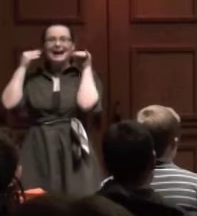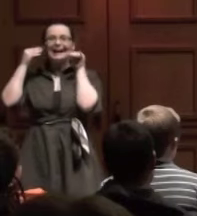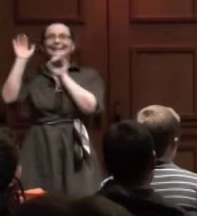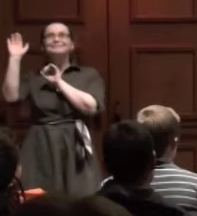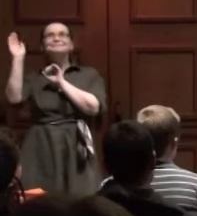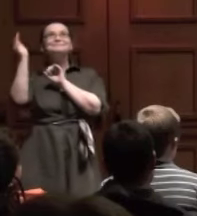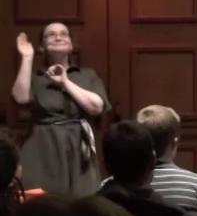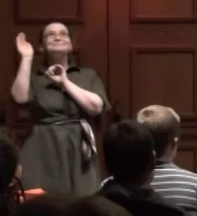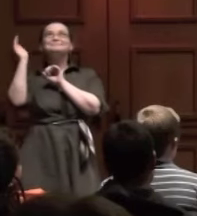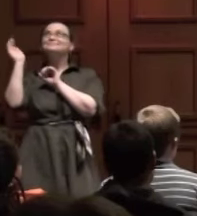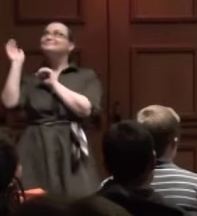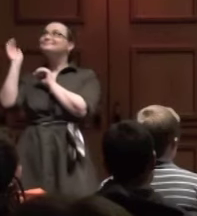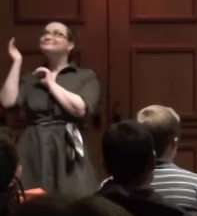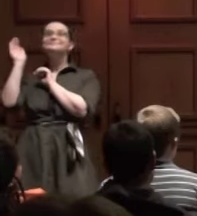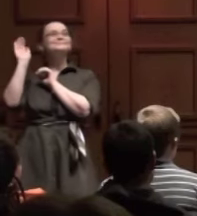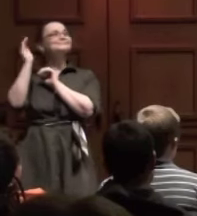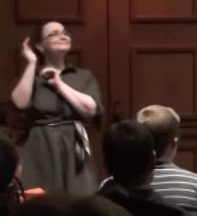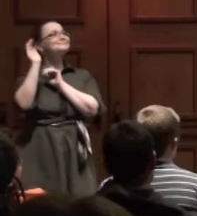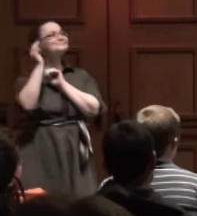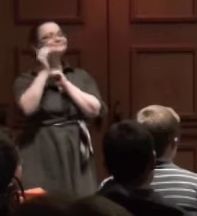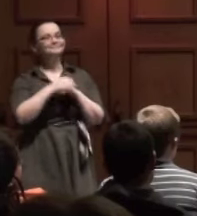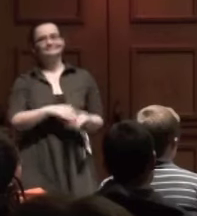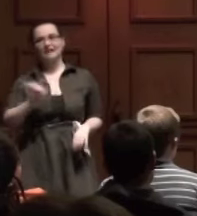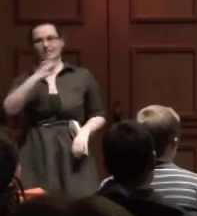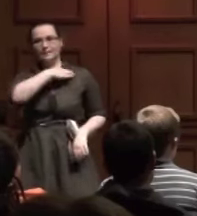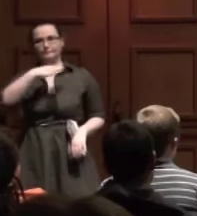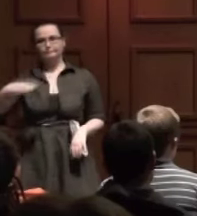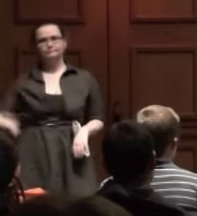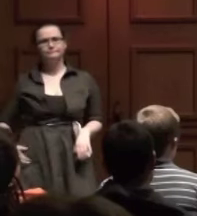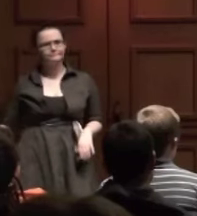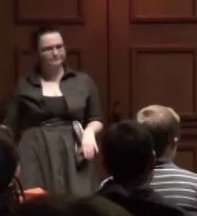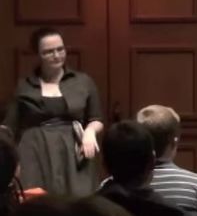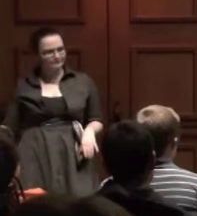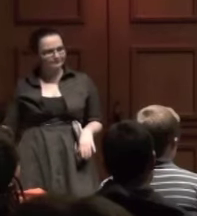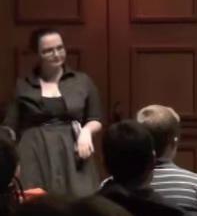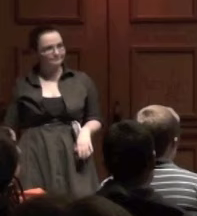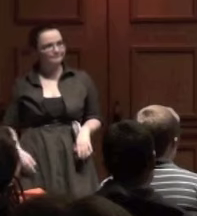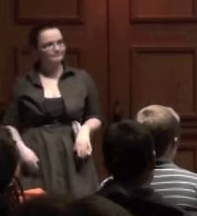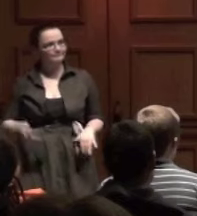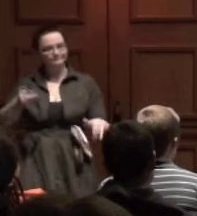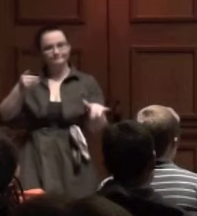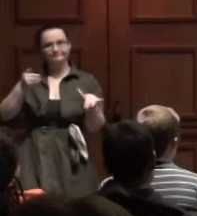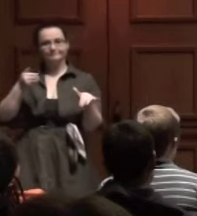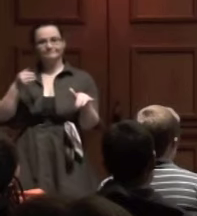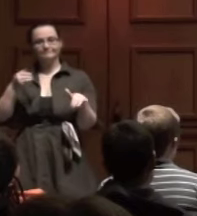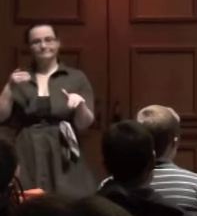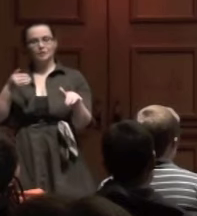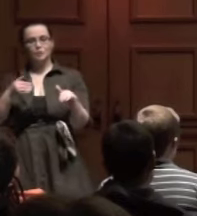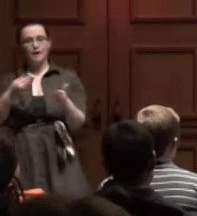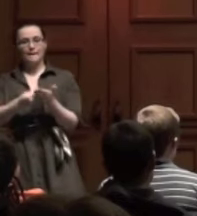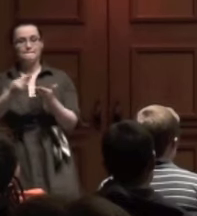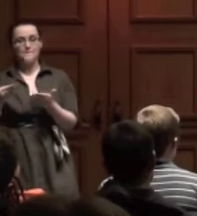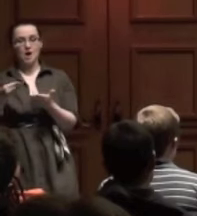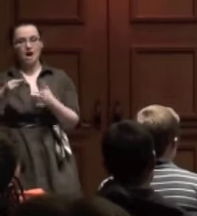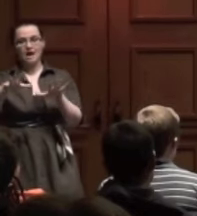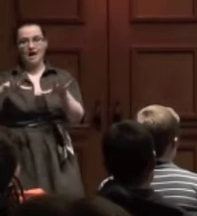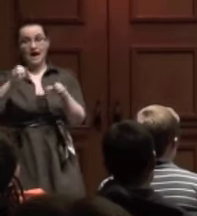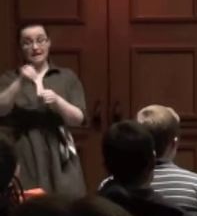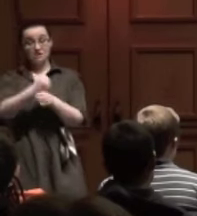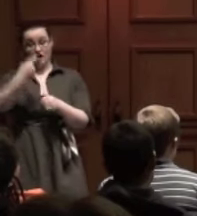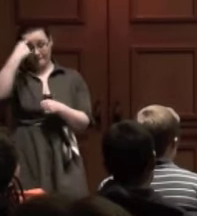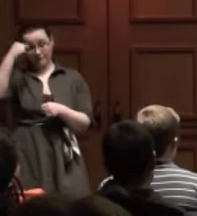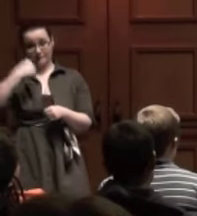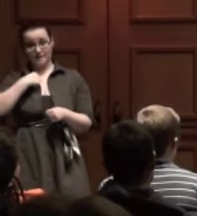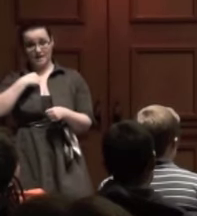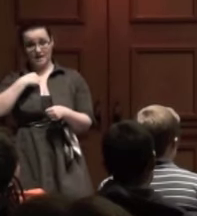half pint-sized Miss America. We got me a nice coffee and him several lavish compliments from the